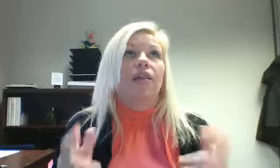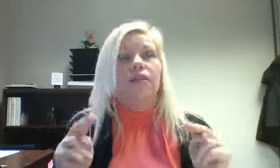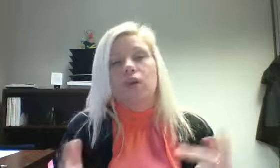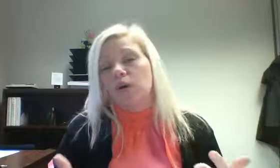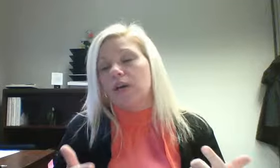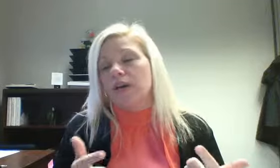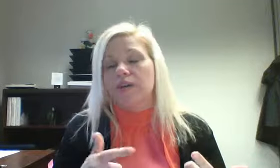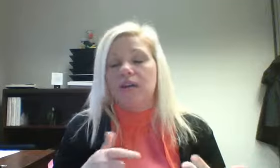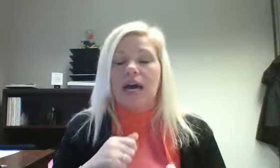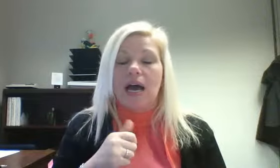They're no good. They're not,